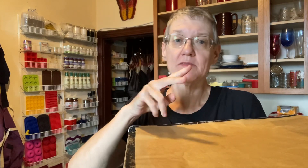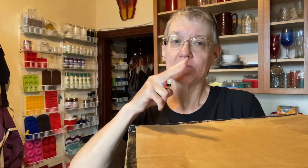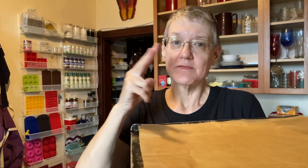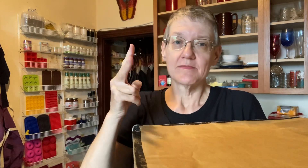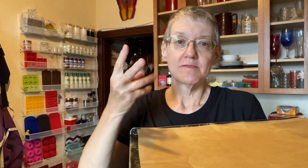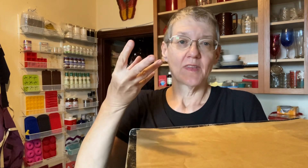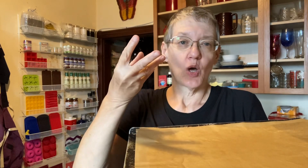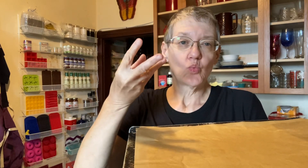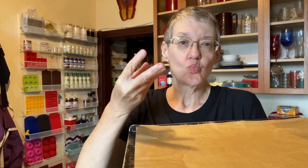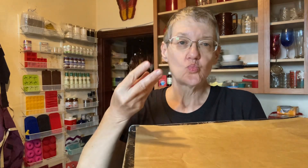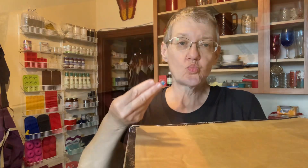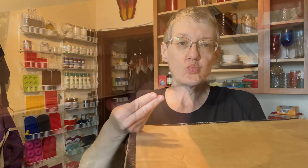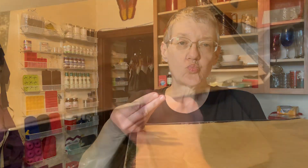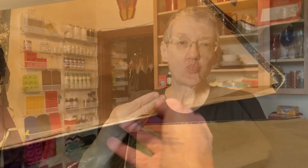dough is very soft.